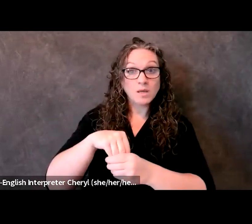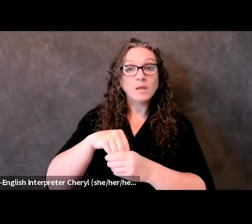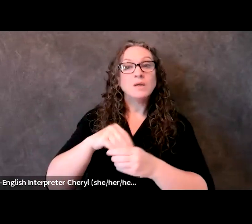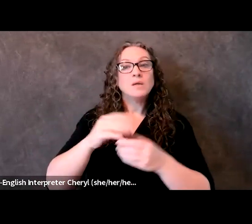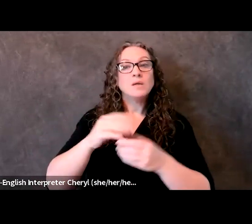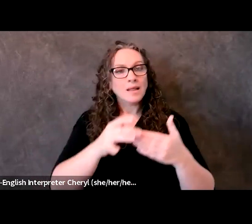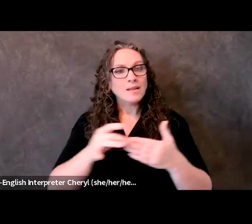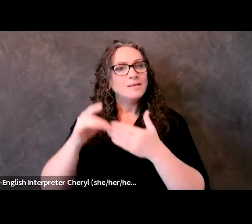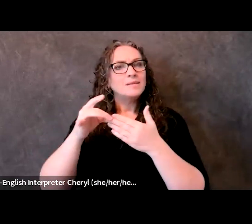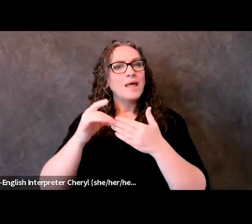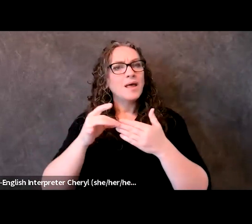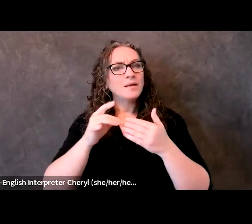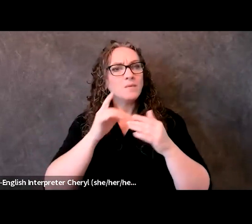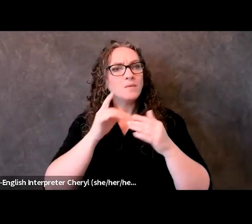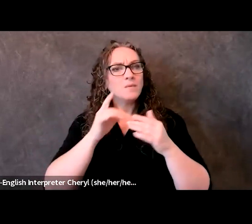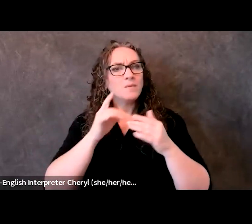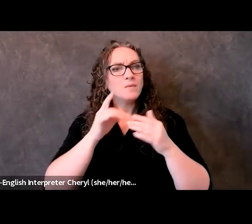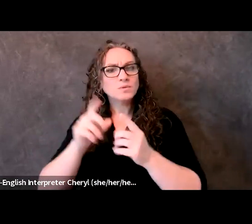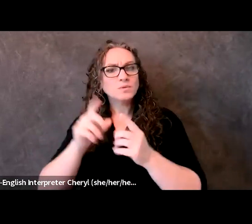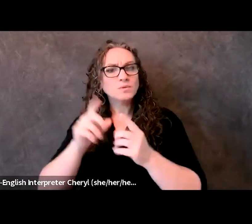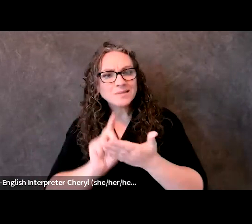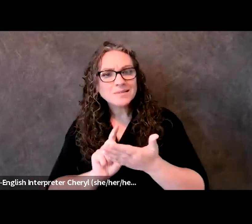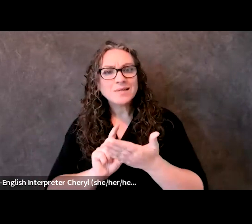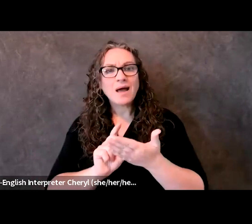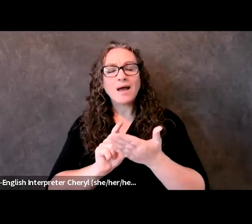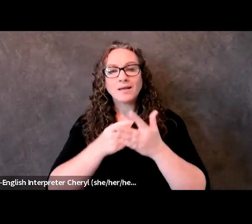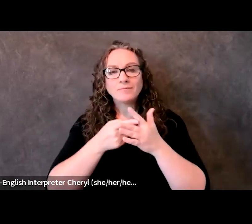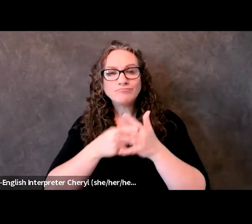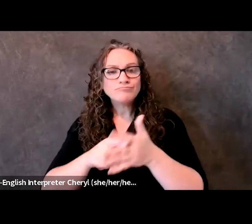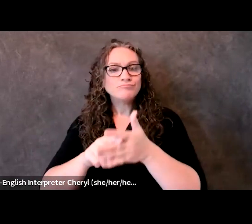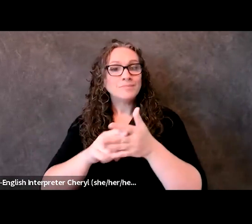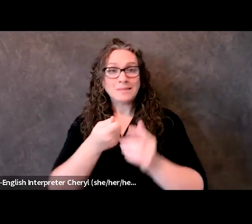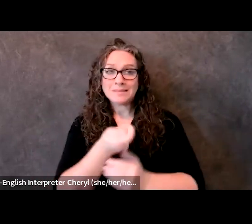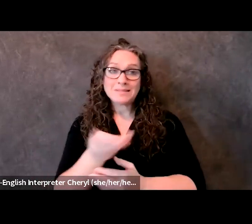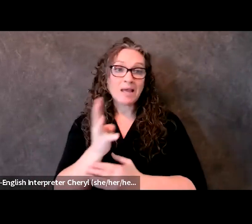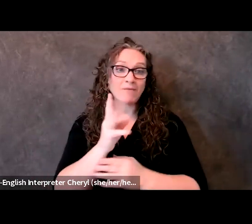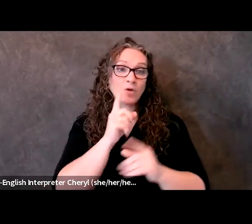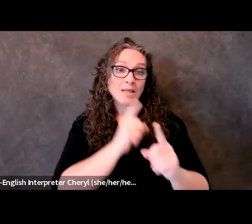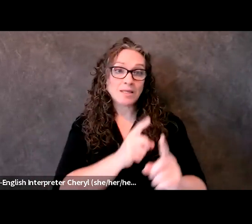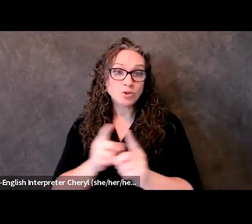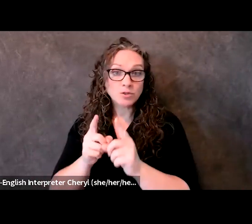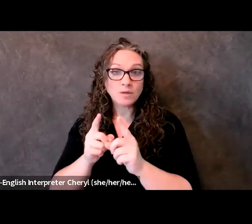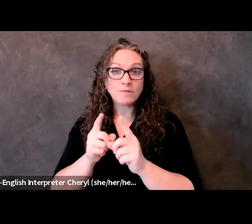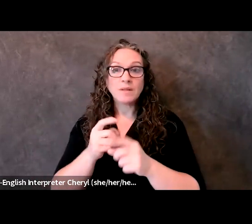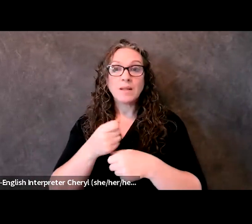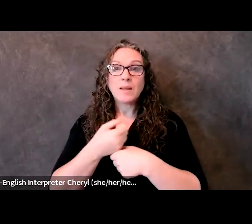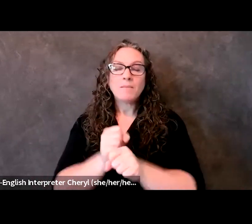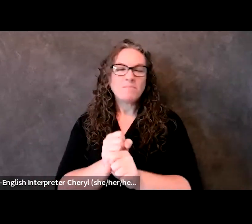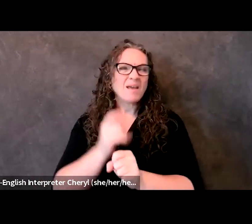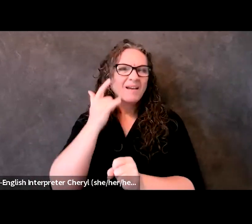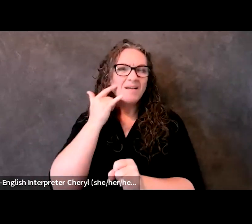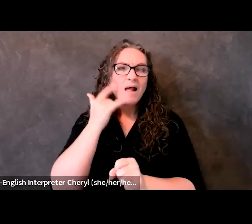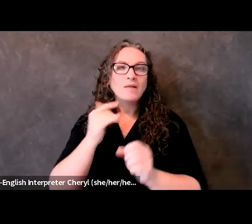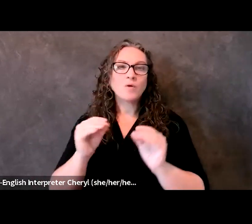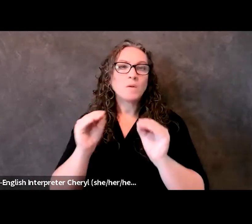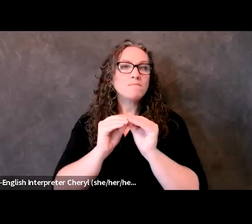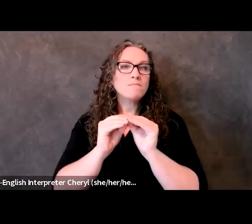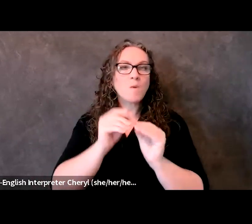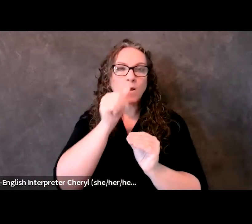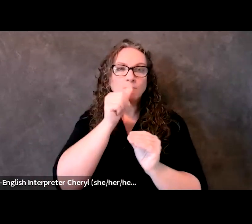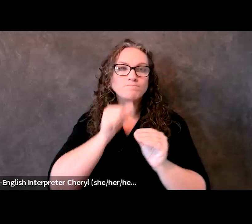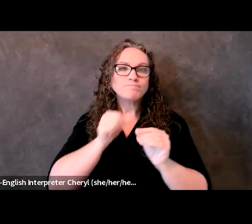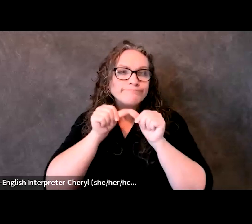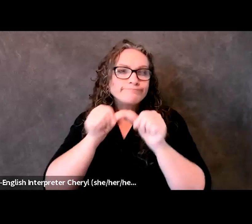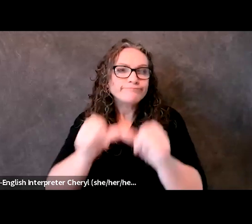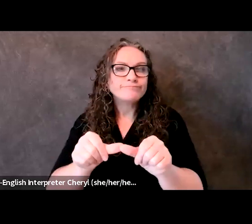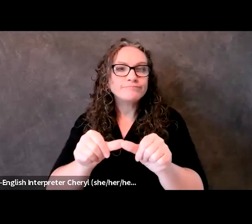execute several initiatives focused on strengthening California's resiliency. I will say